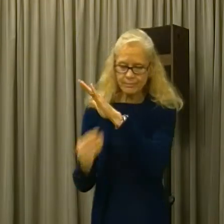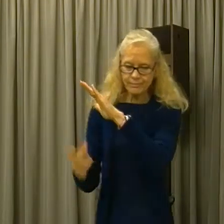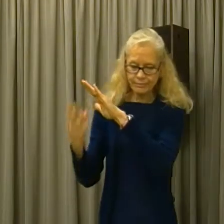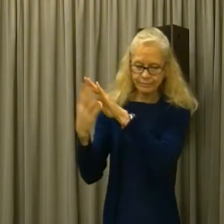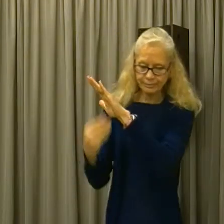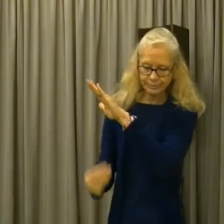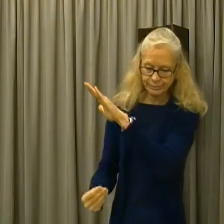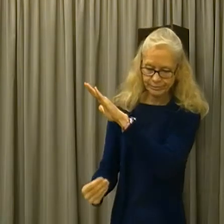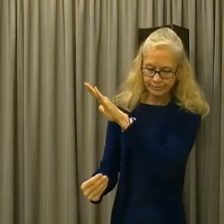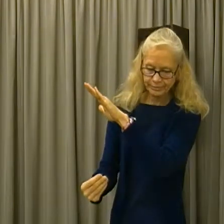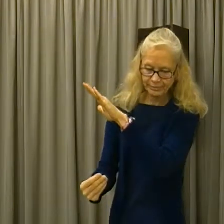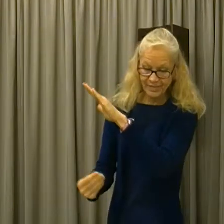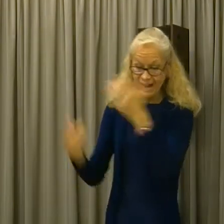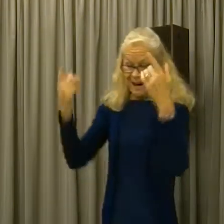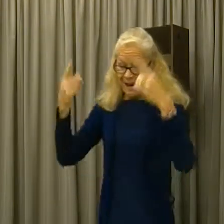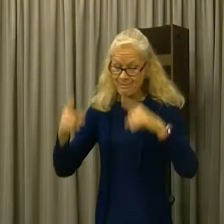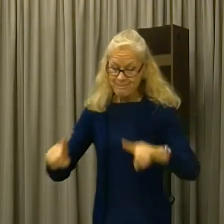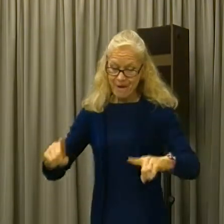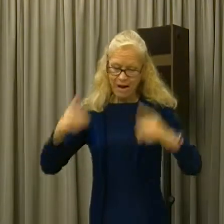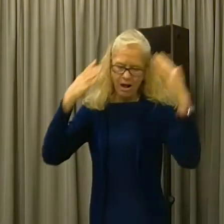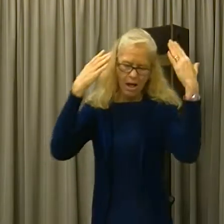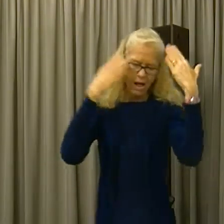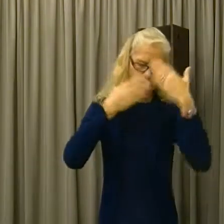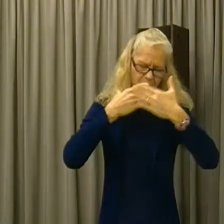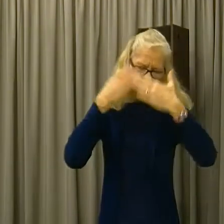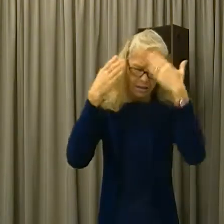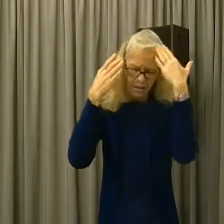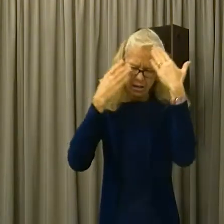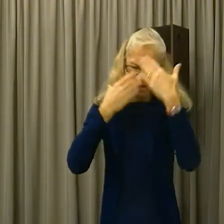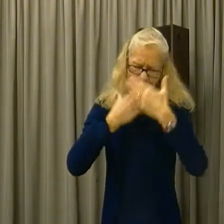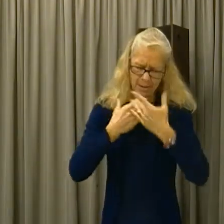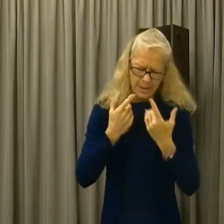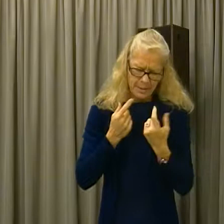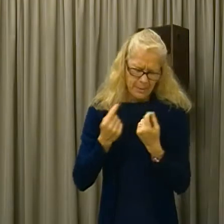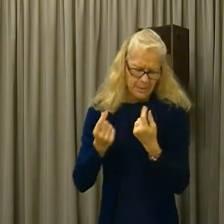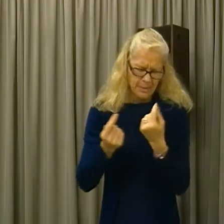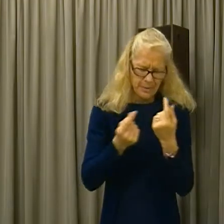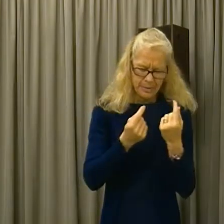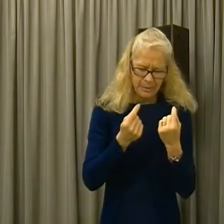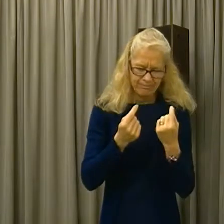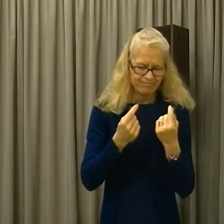Fear for the Savior is near. I know it, I'm crying.